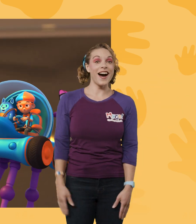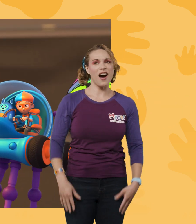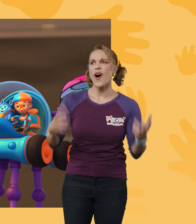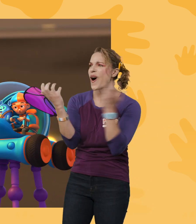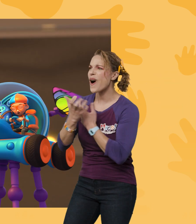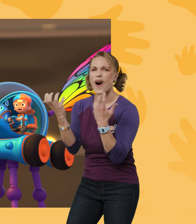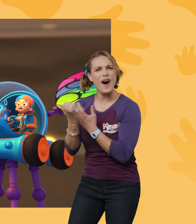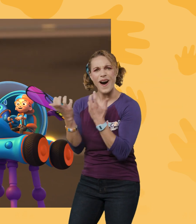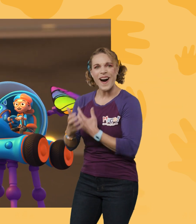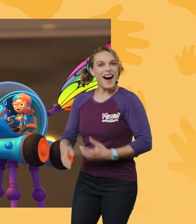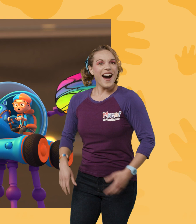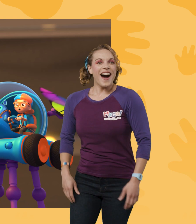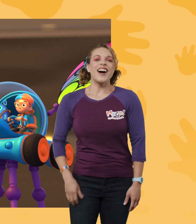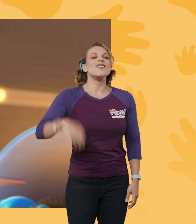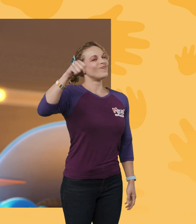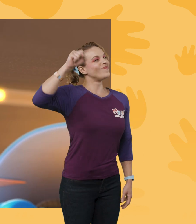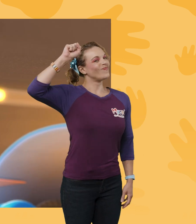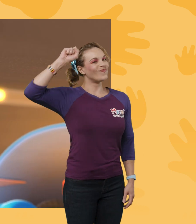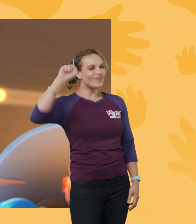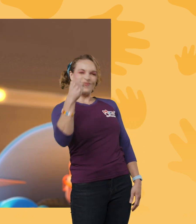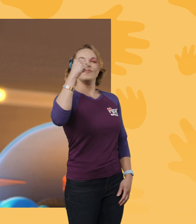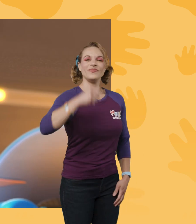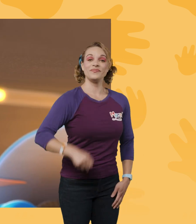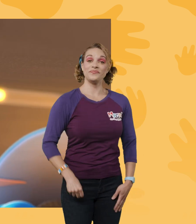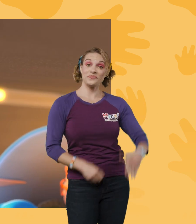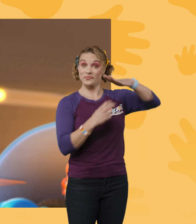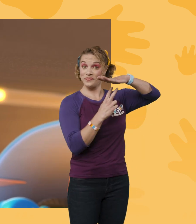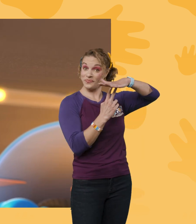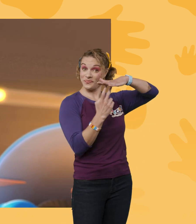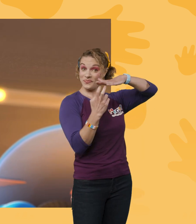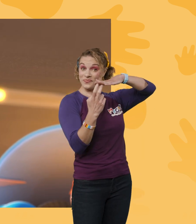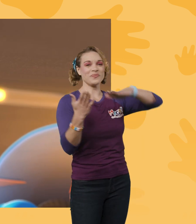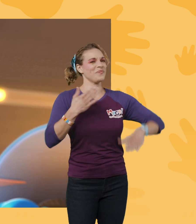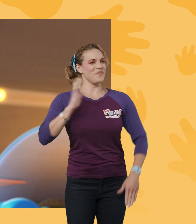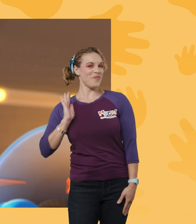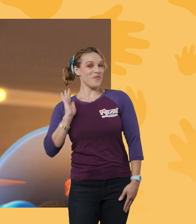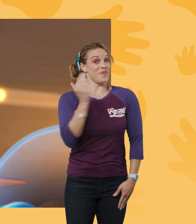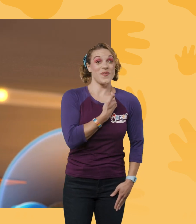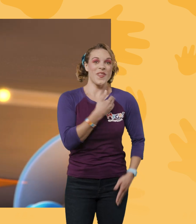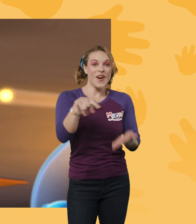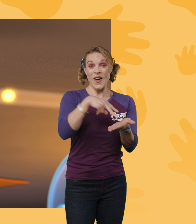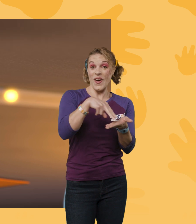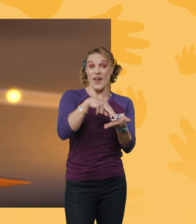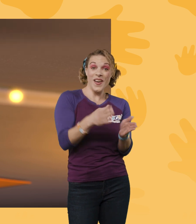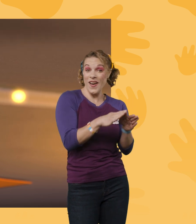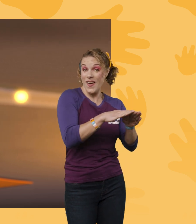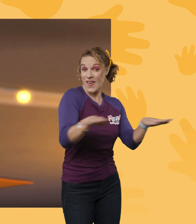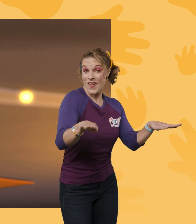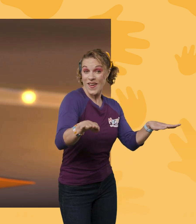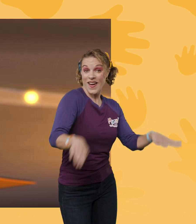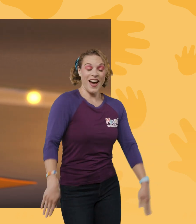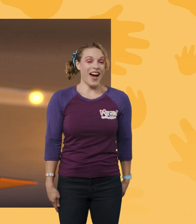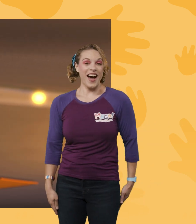Ta-da! Wow! Yes, sirree! The ceiling is my own personal